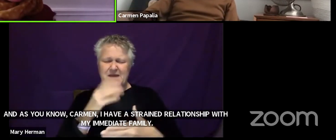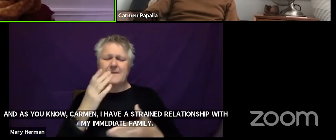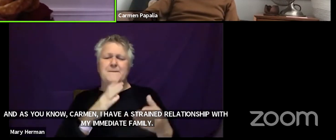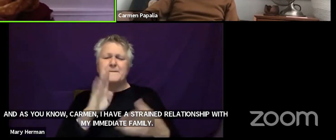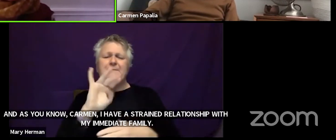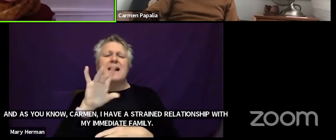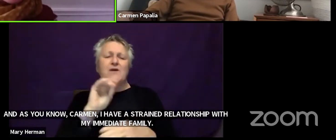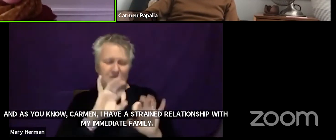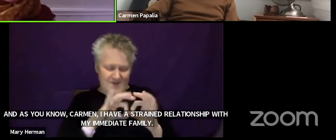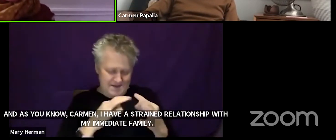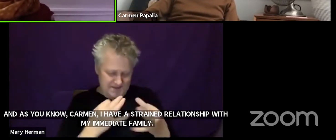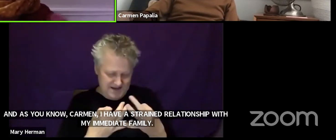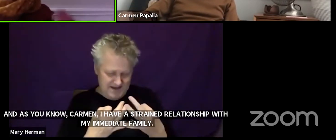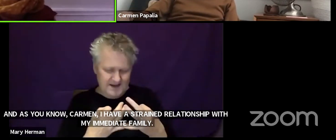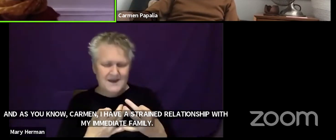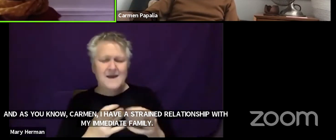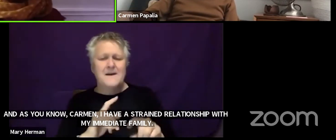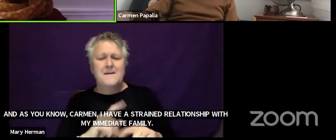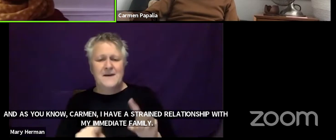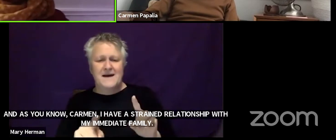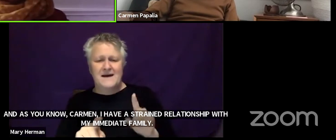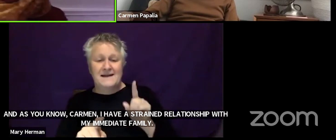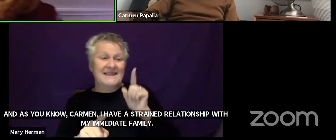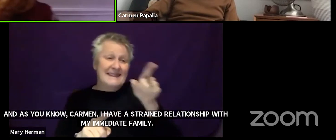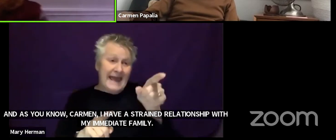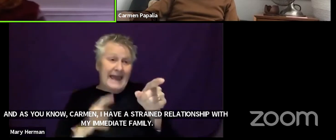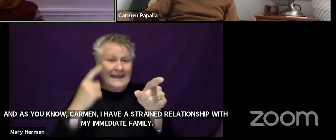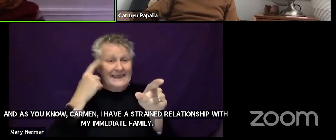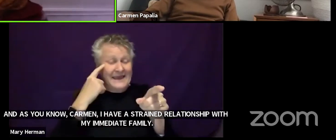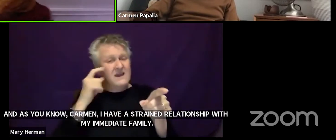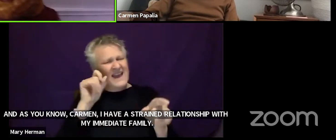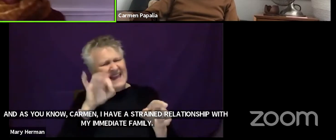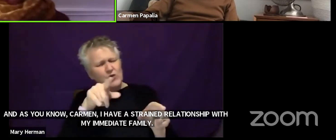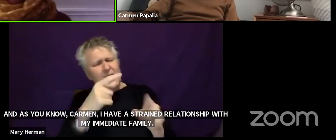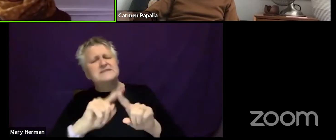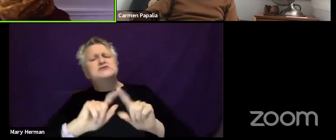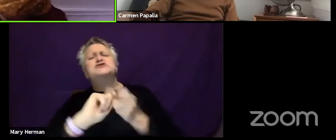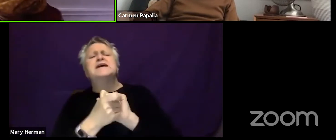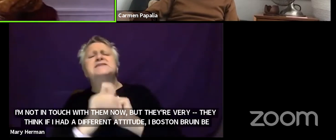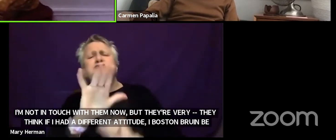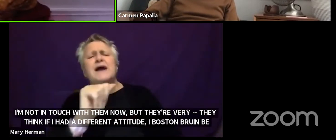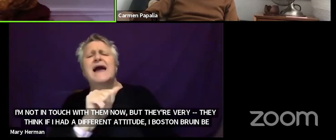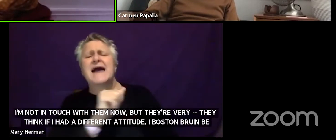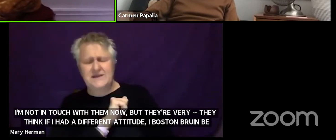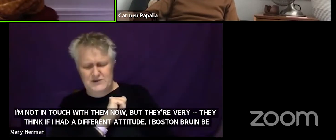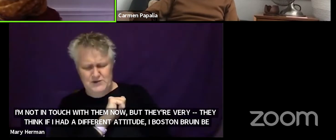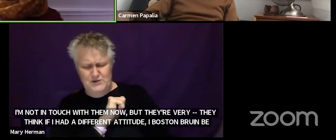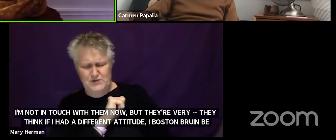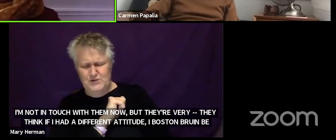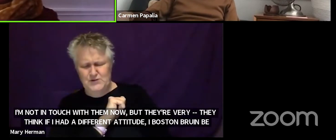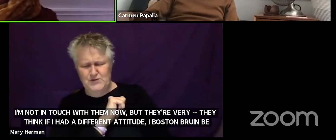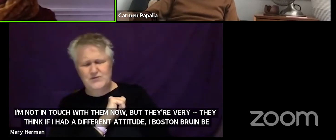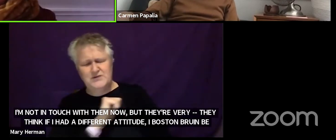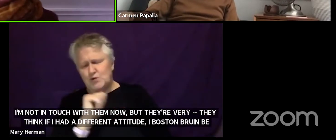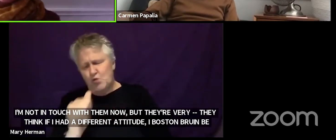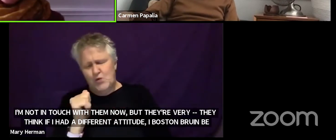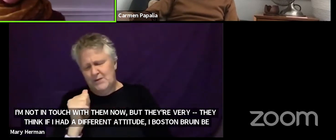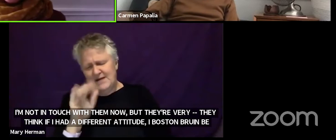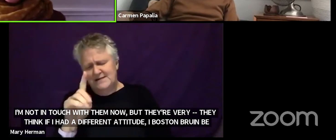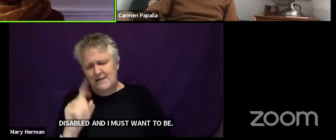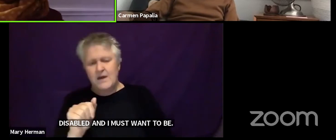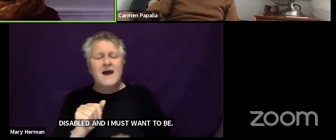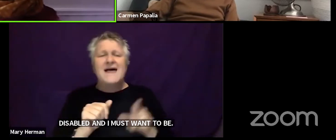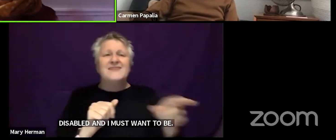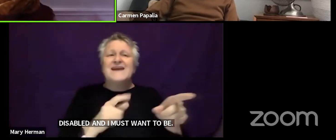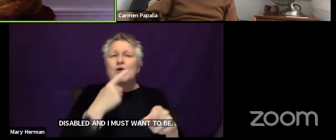think if I had a different attitude, I wouldn't be disabled, and I must want to be. I mean, they don't use the word disabled,